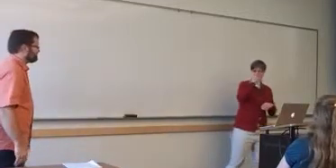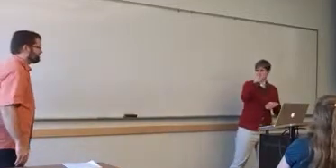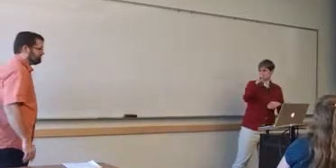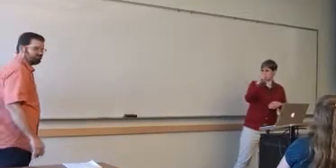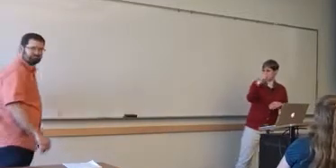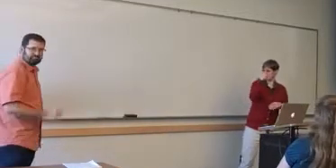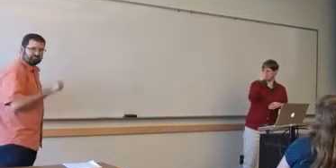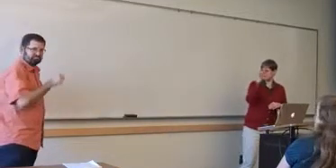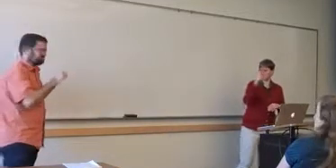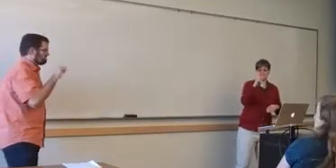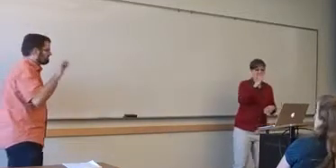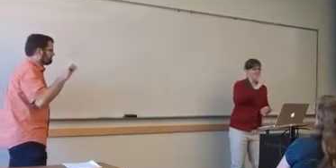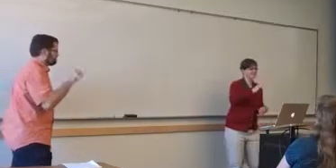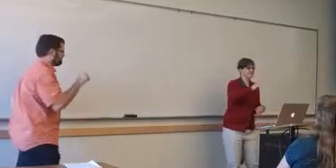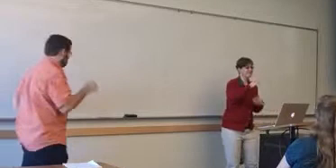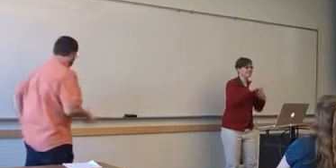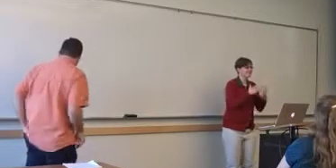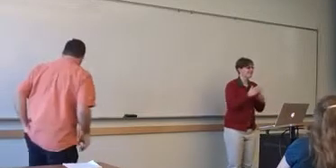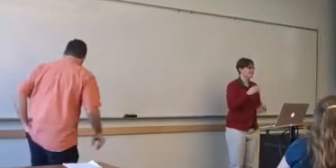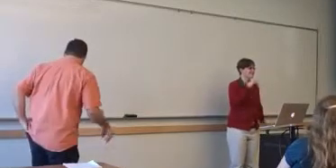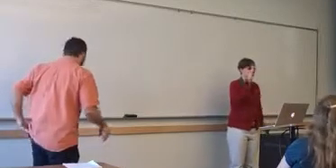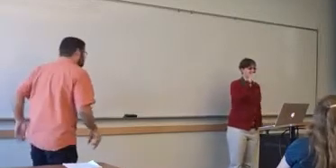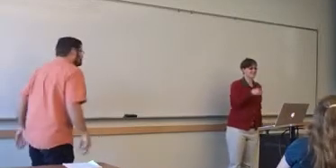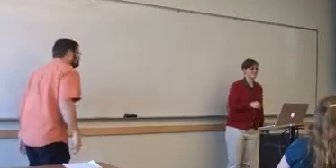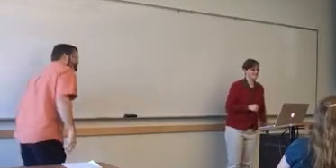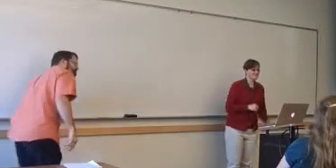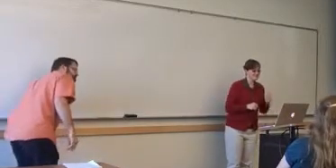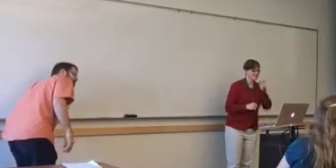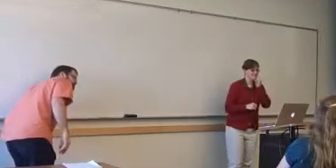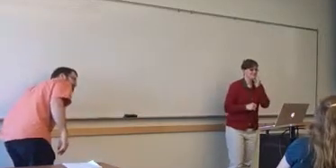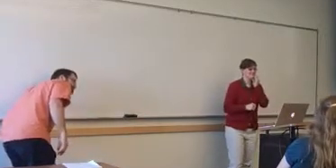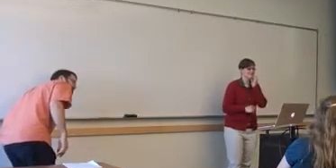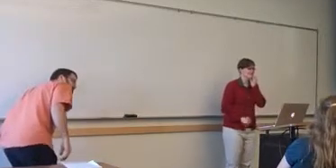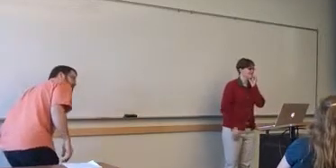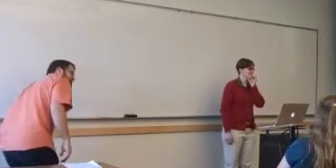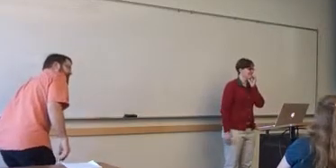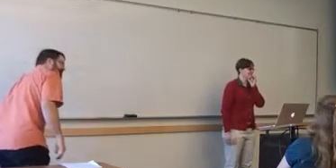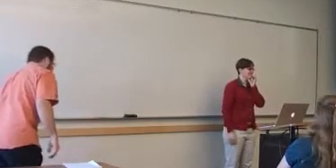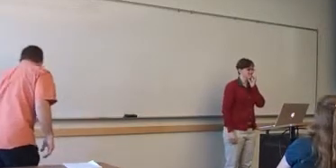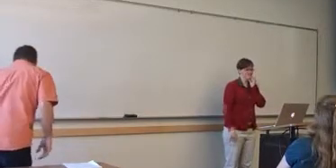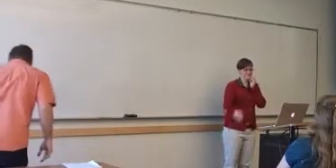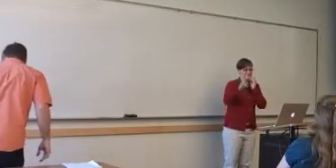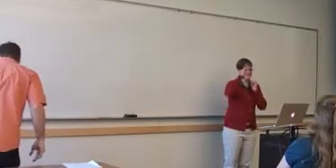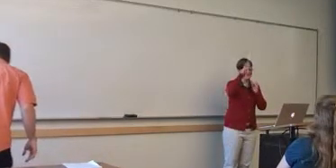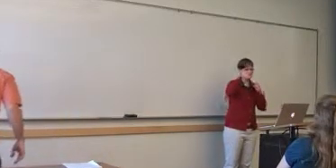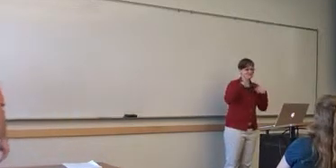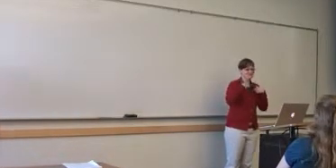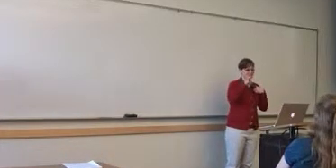put your name on it. Those of you who are adjunct will get paid. It worked. The tutors will also get paid. Hi, well, I'm Jodi. And this is my husband, Duane. Our